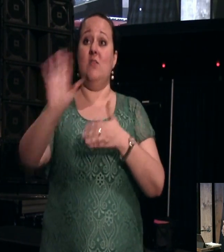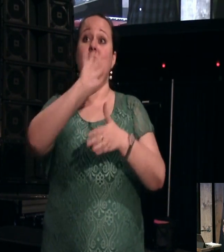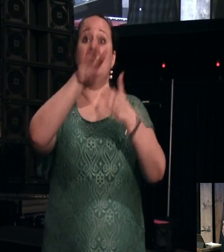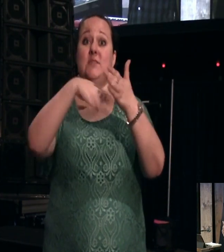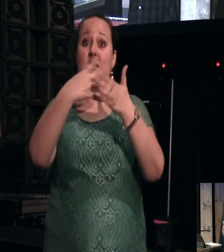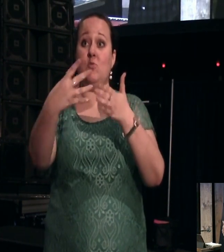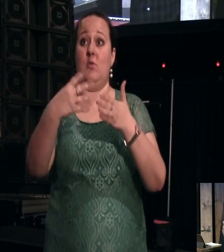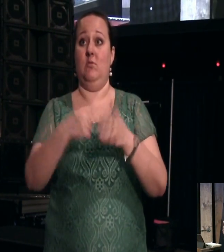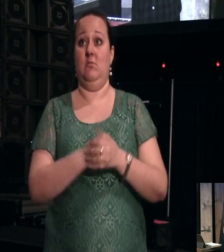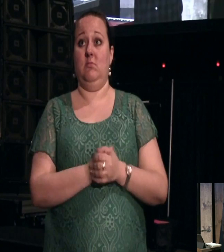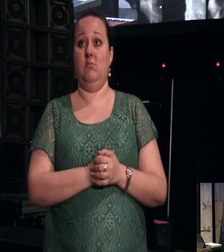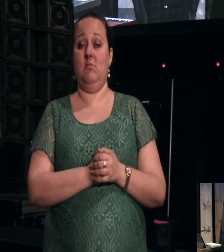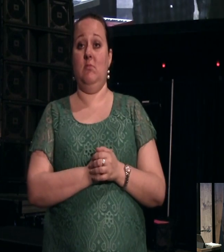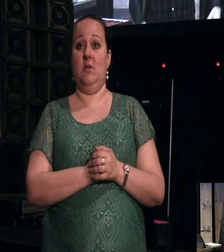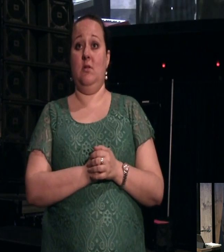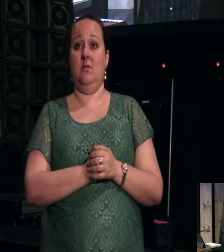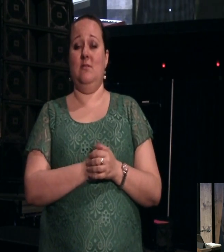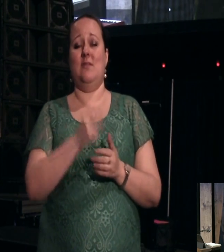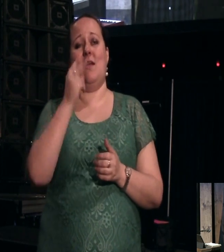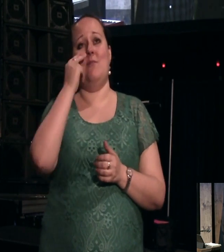your schedule.